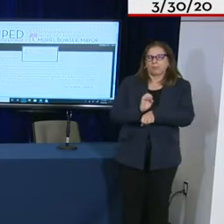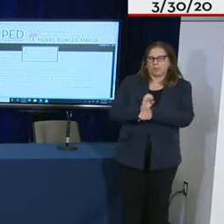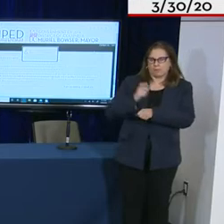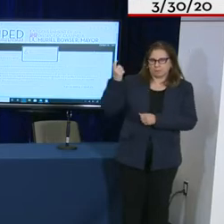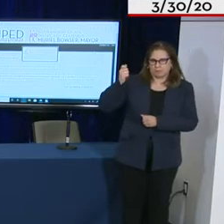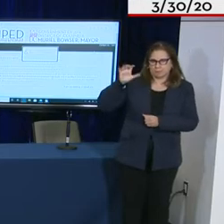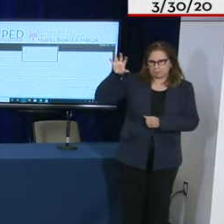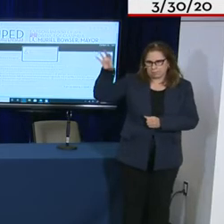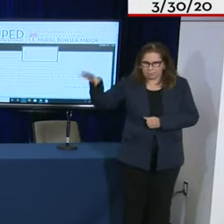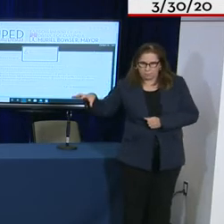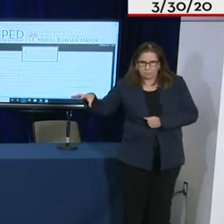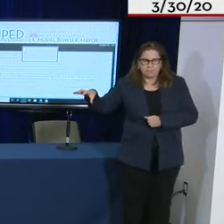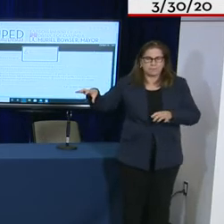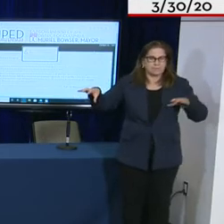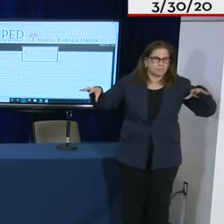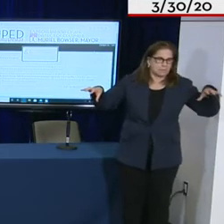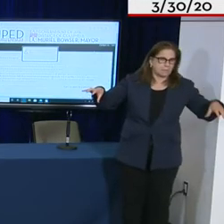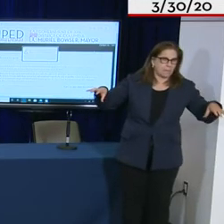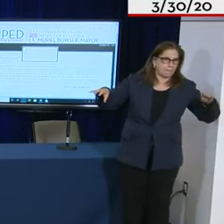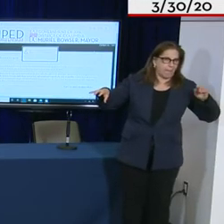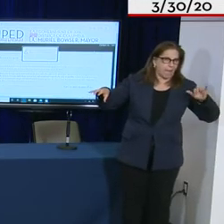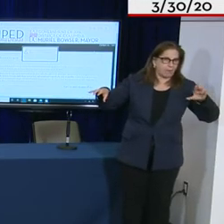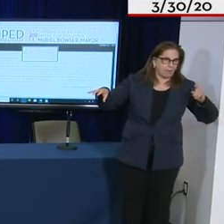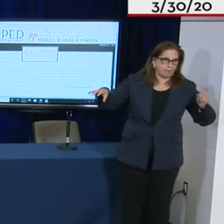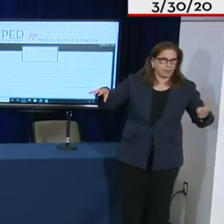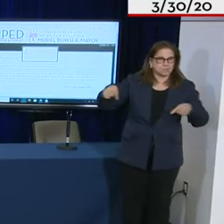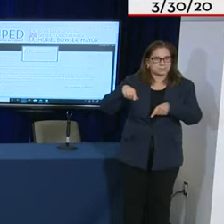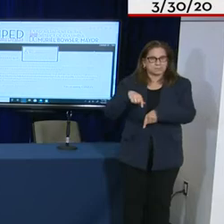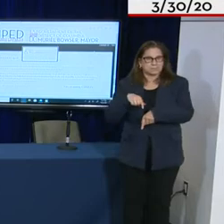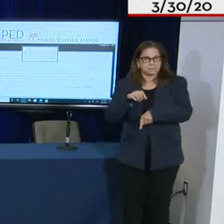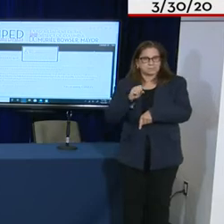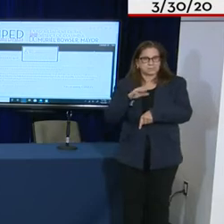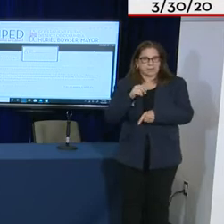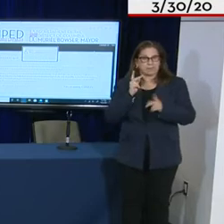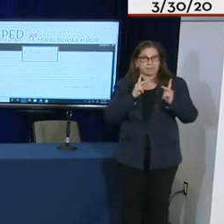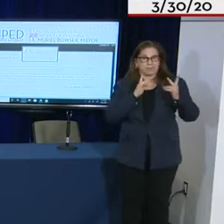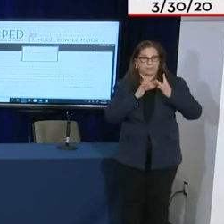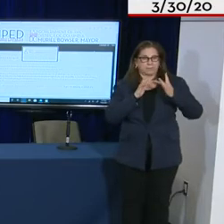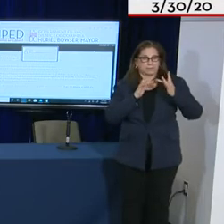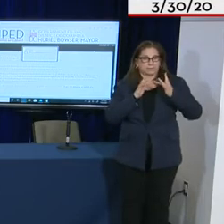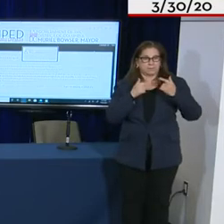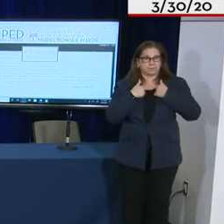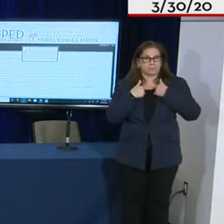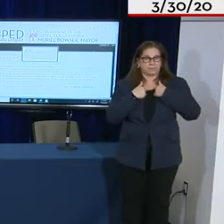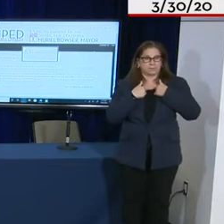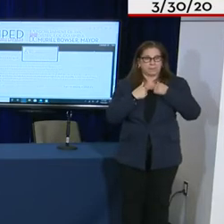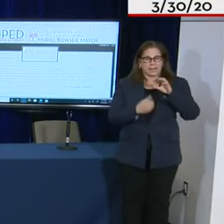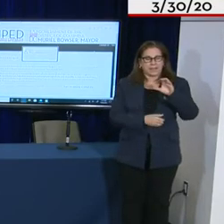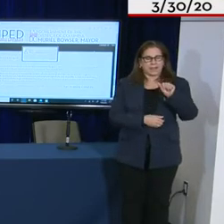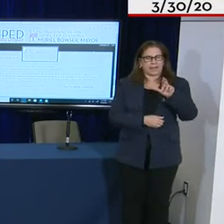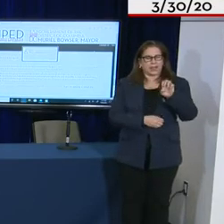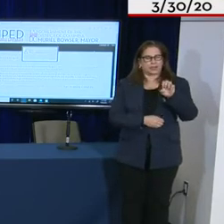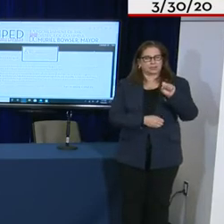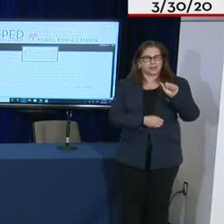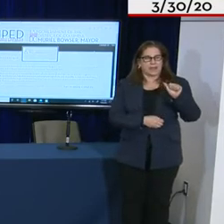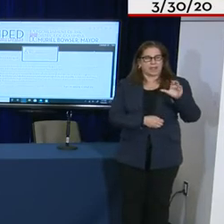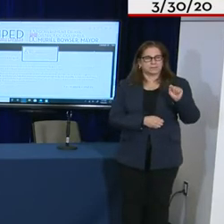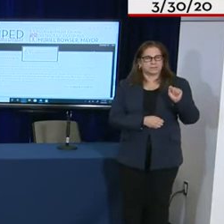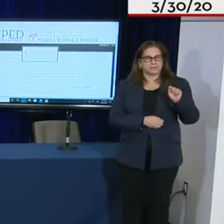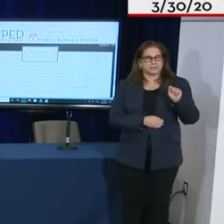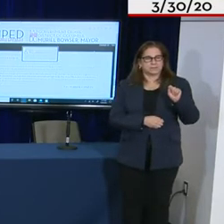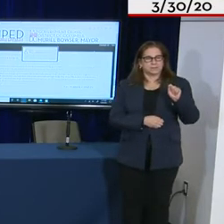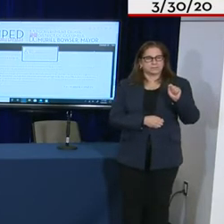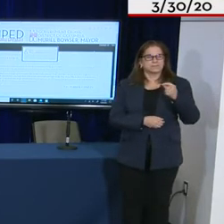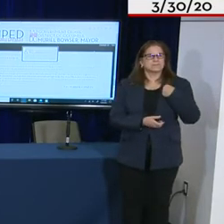of questions because with the release of the CARES Act, we know that there are other resources that are